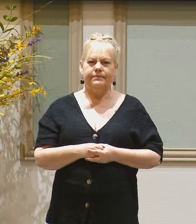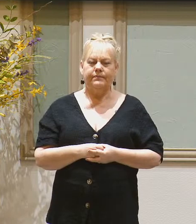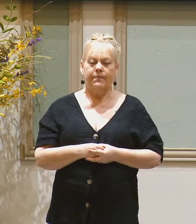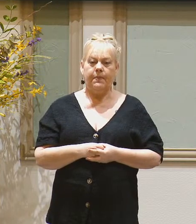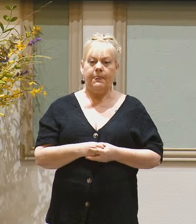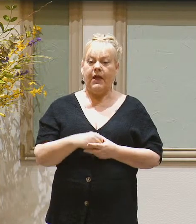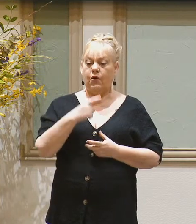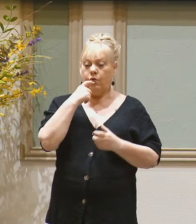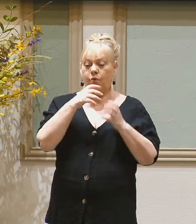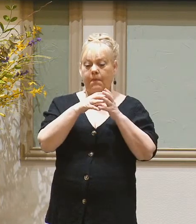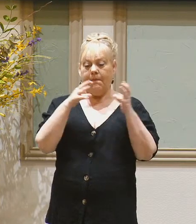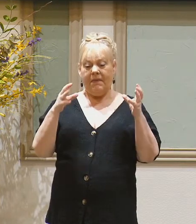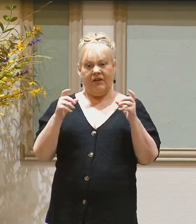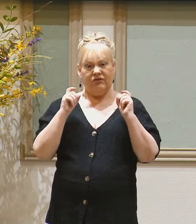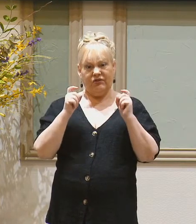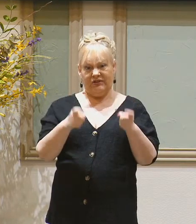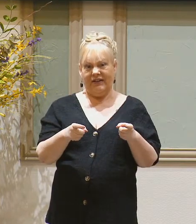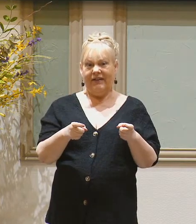And to whom much is given,